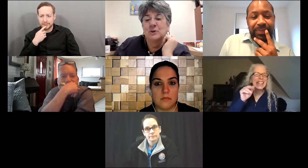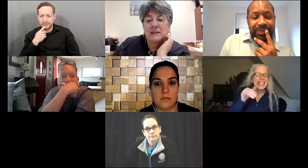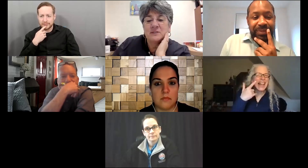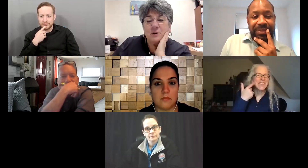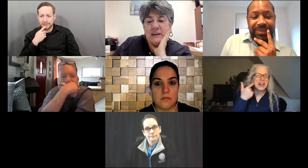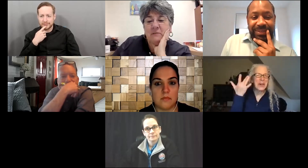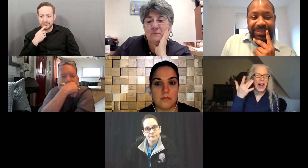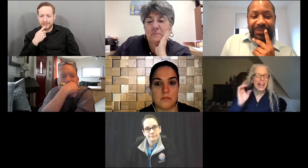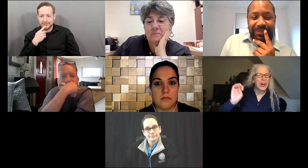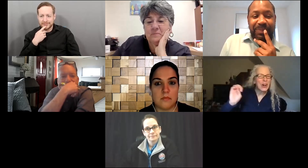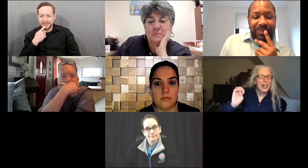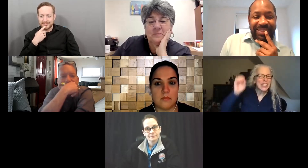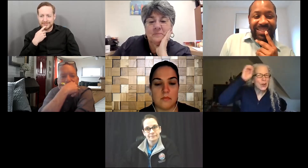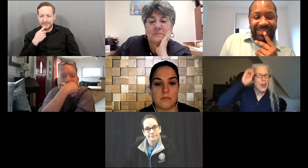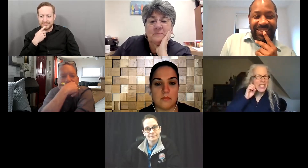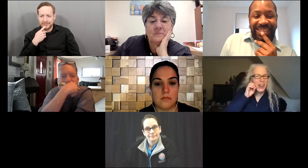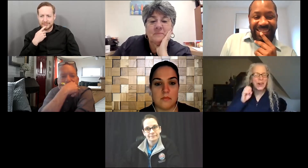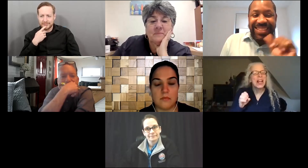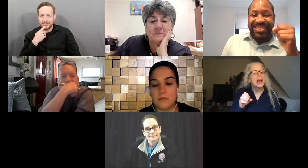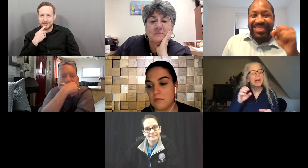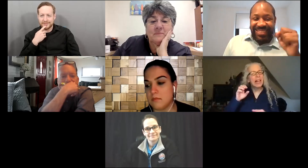Is Ernesto deaf?